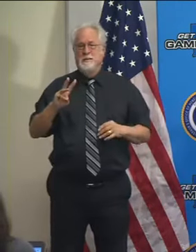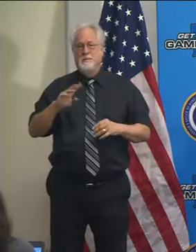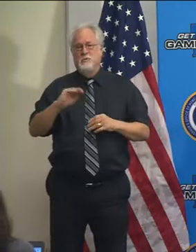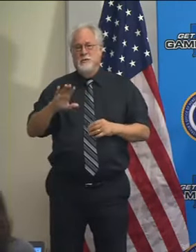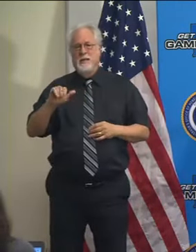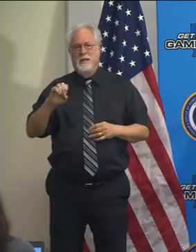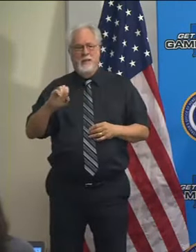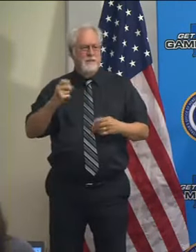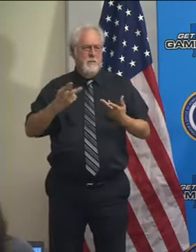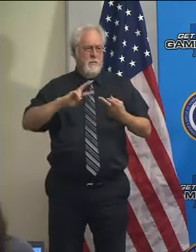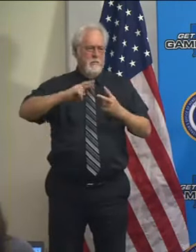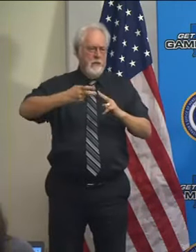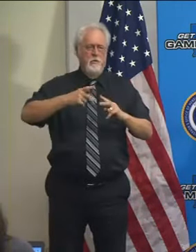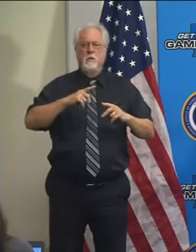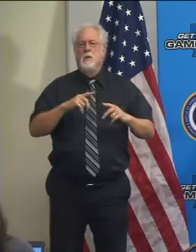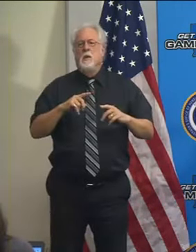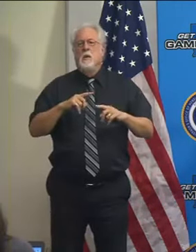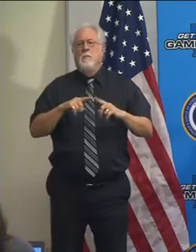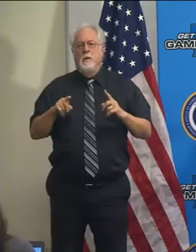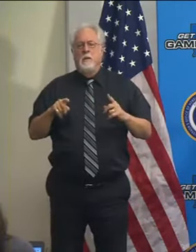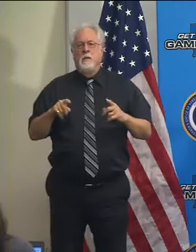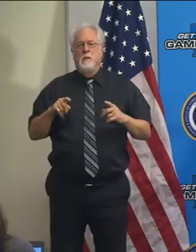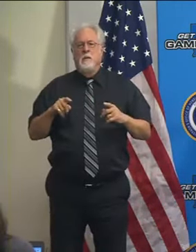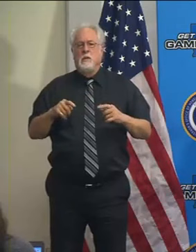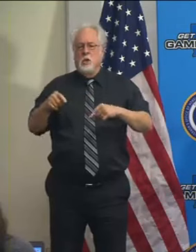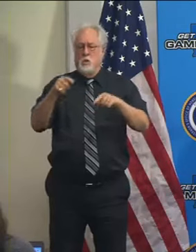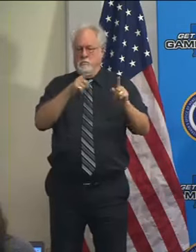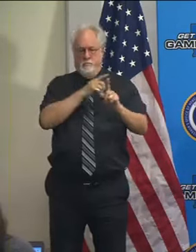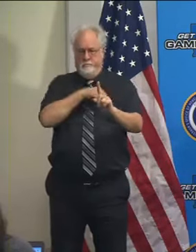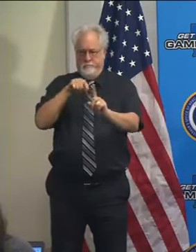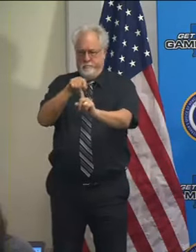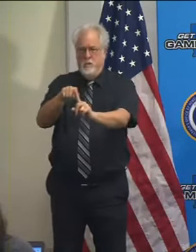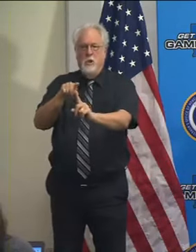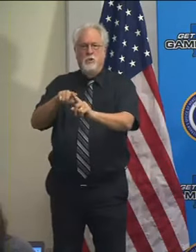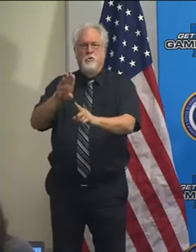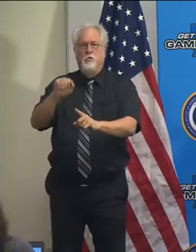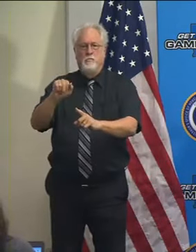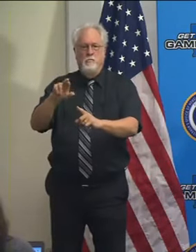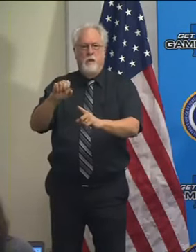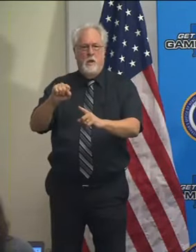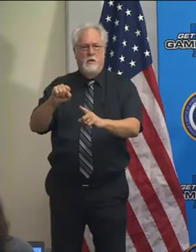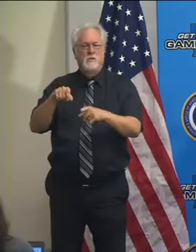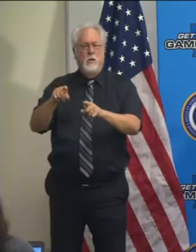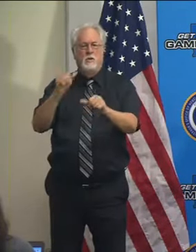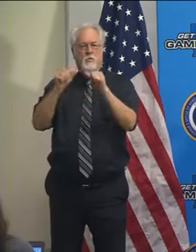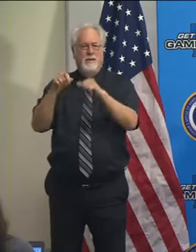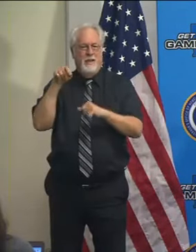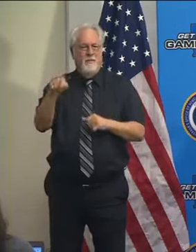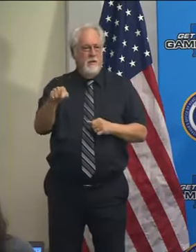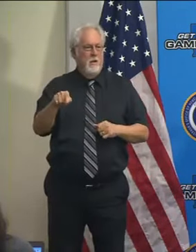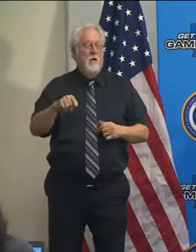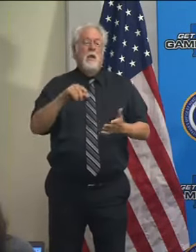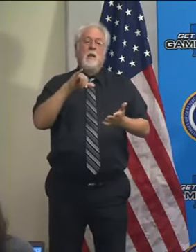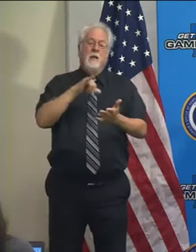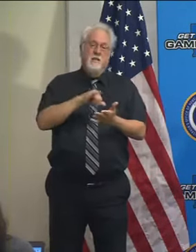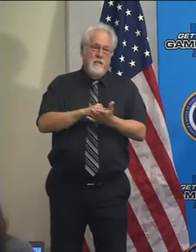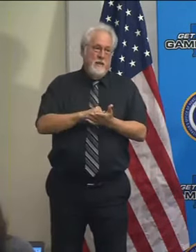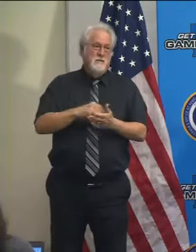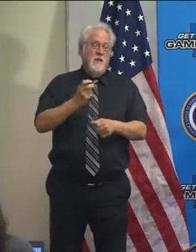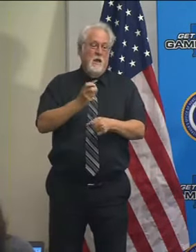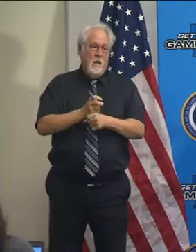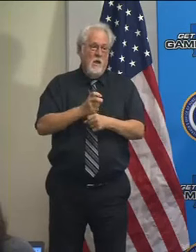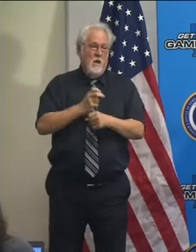have that backwards, but it's only 1%, go back to bars for on-premises consumption. And we do realize this visits a